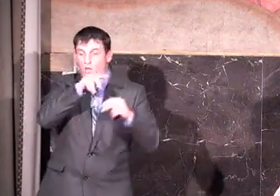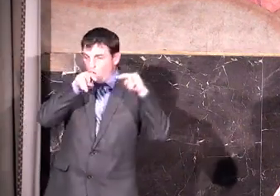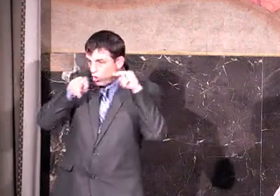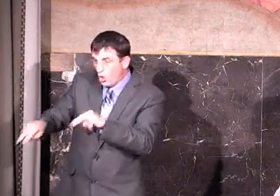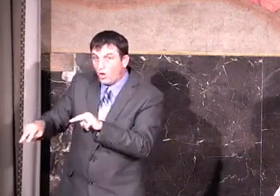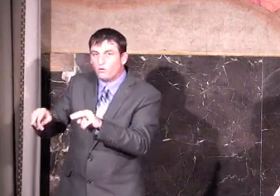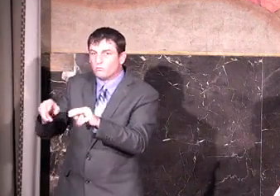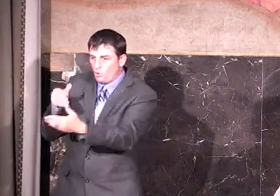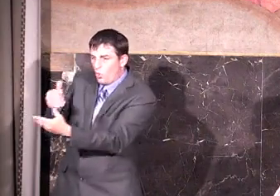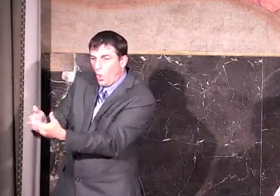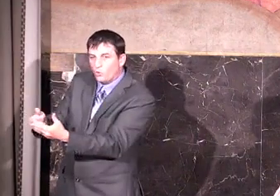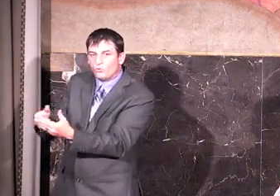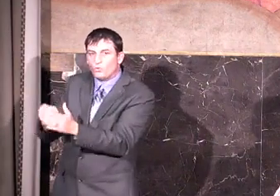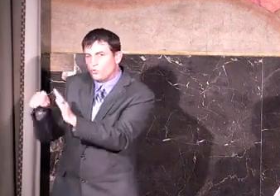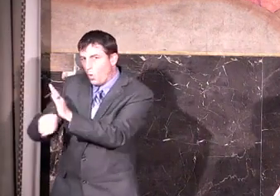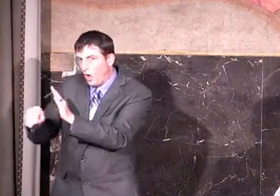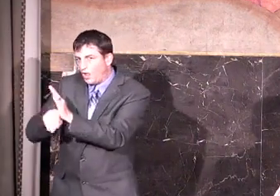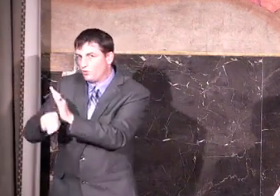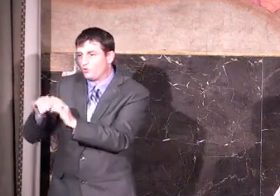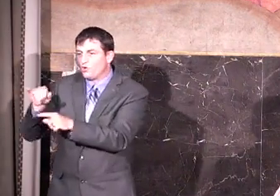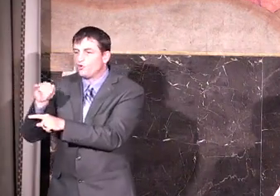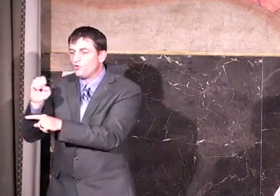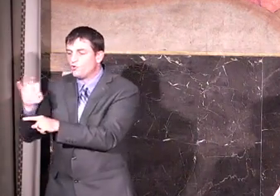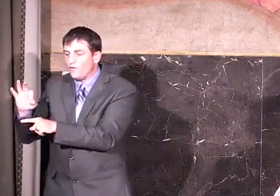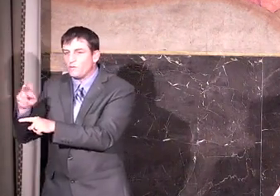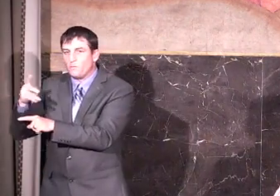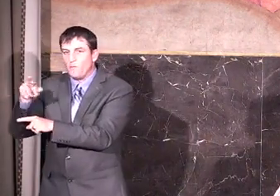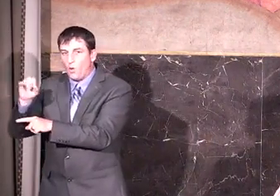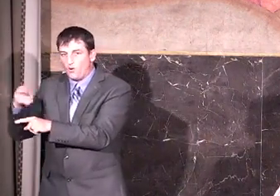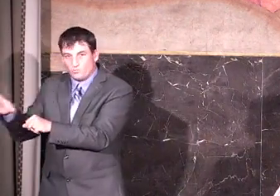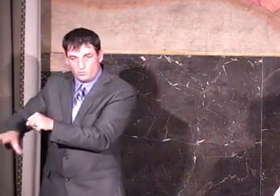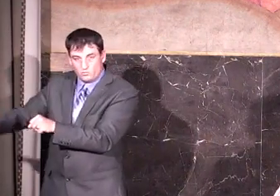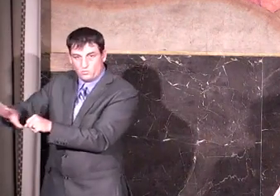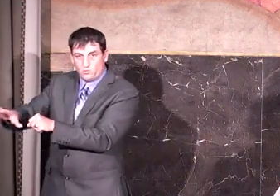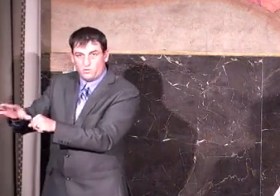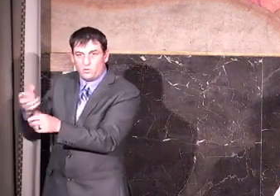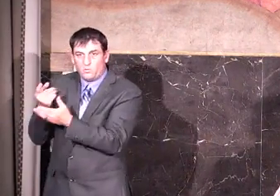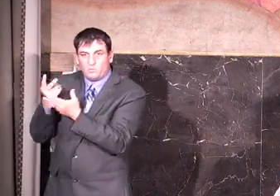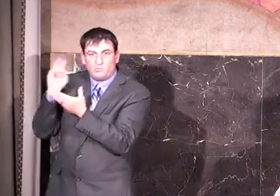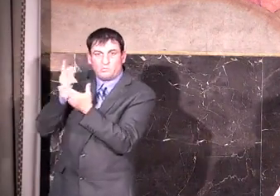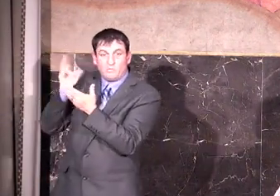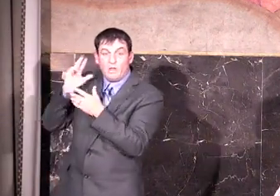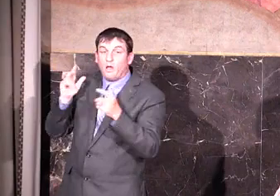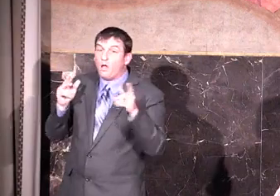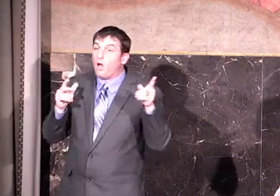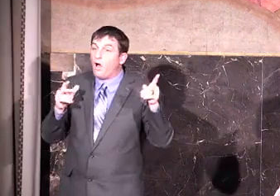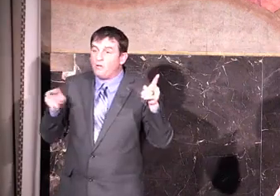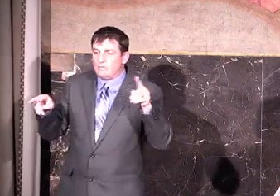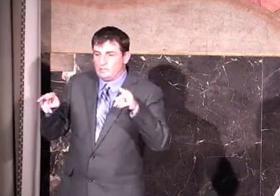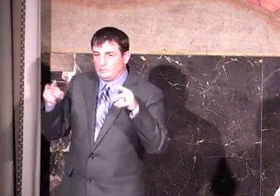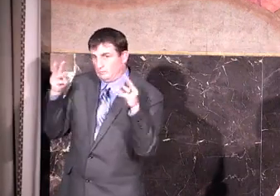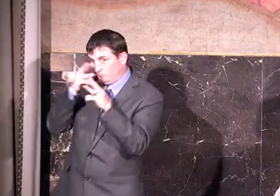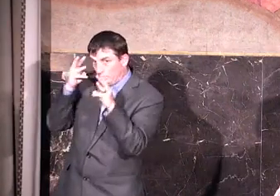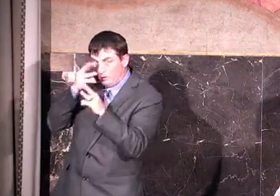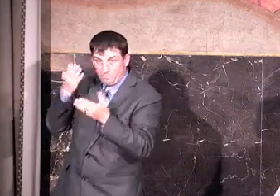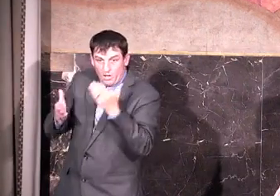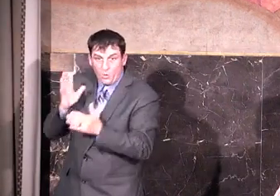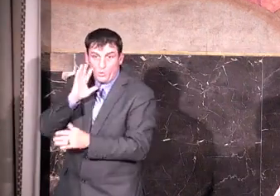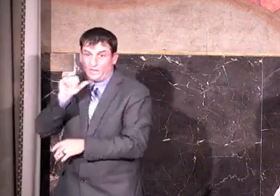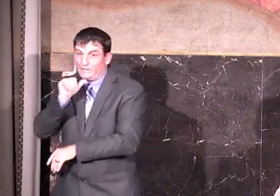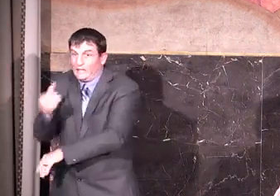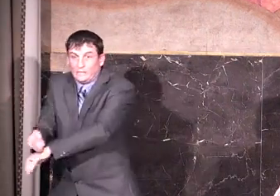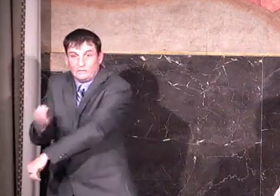Jefferson Parish a few weeks ago. Quite frankly, unsure whether it was going to turn around to the degree that it